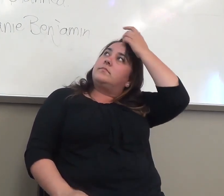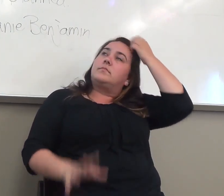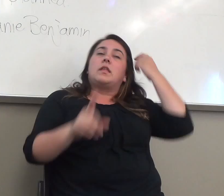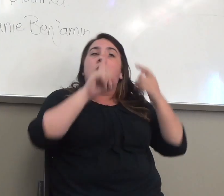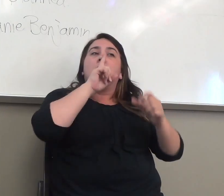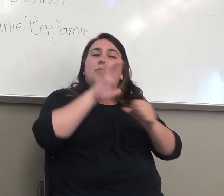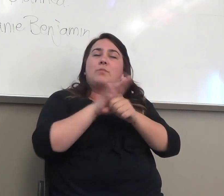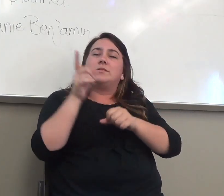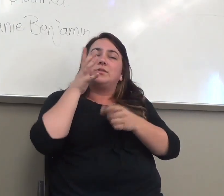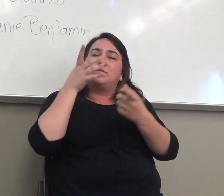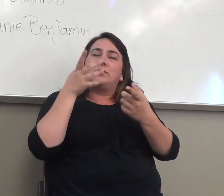something.